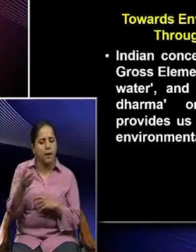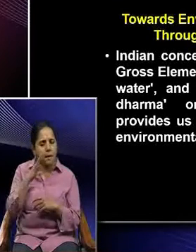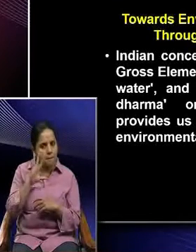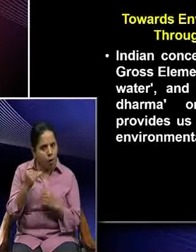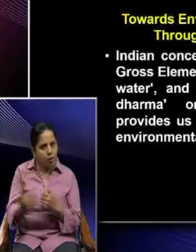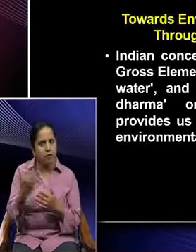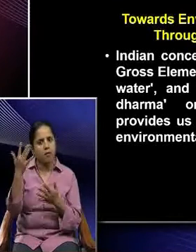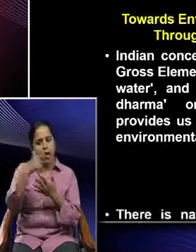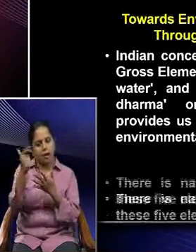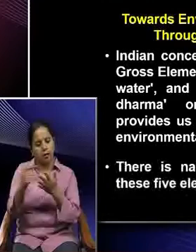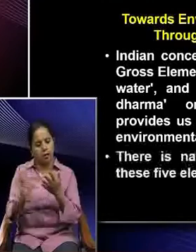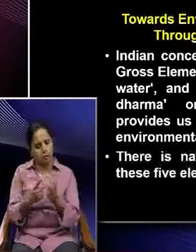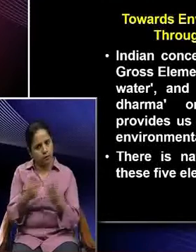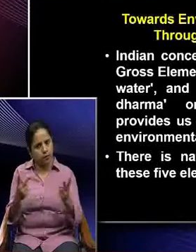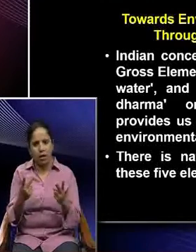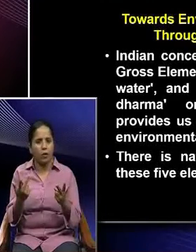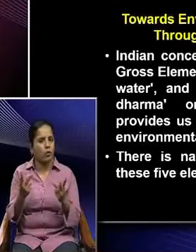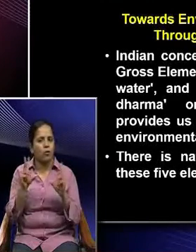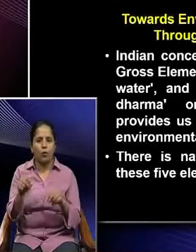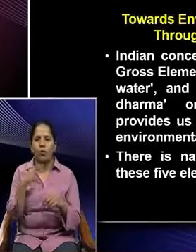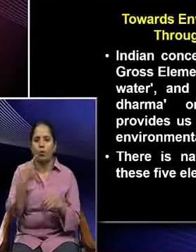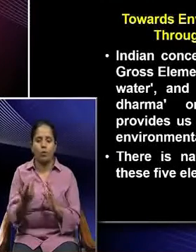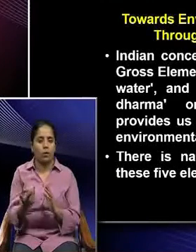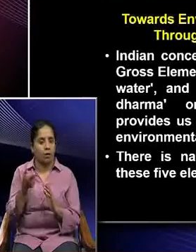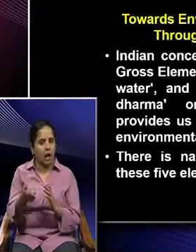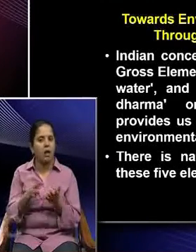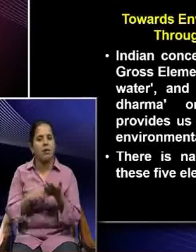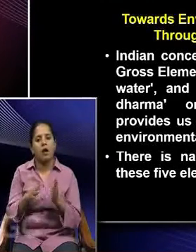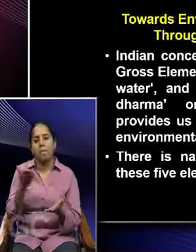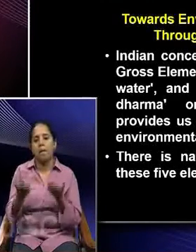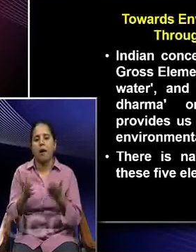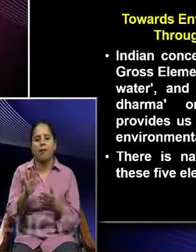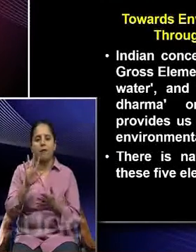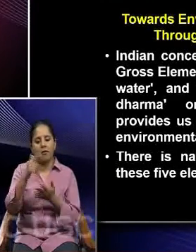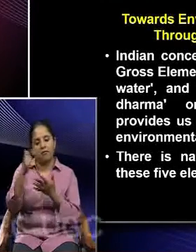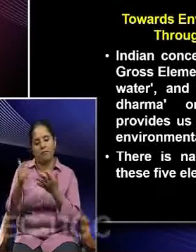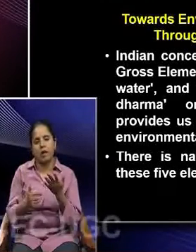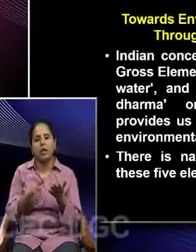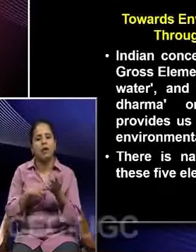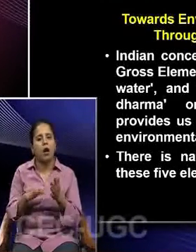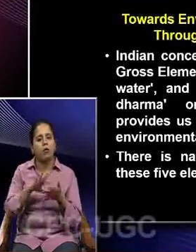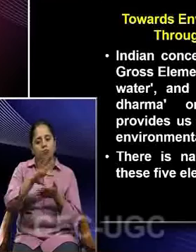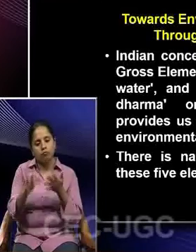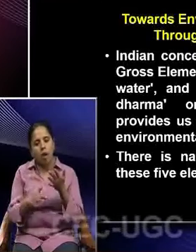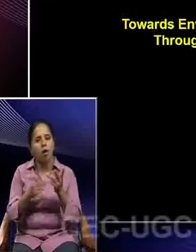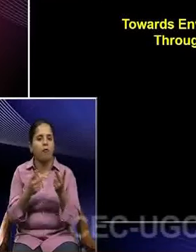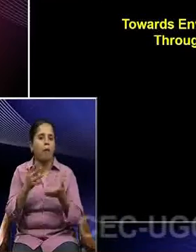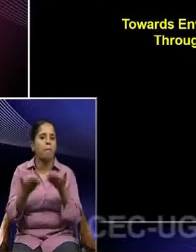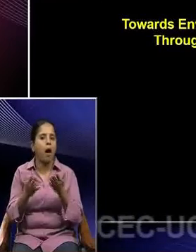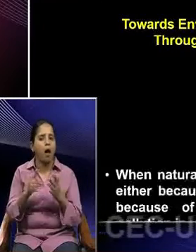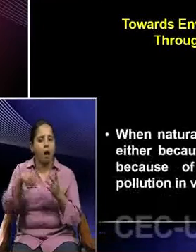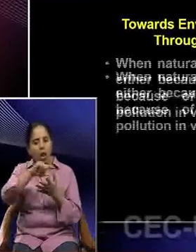those 5 elements? Of course not. So there is natural balancing among these 5 elements. They are balancing each